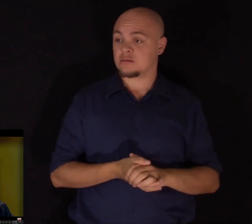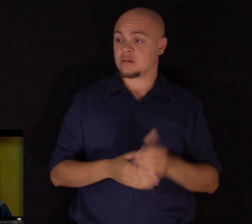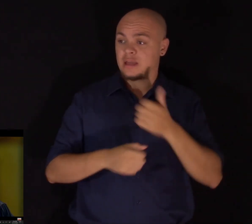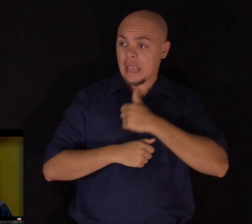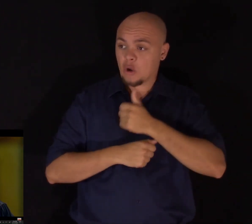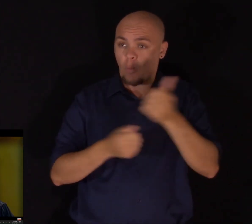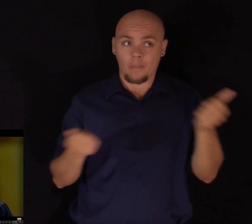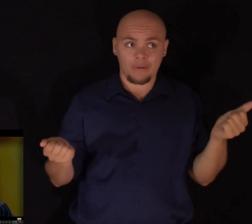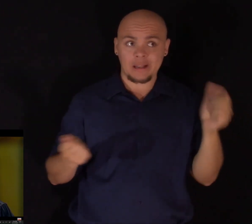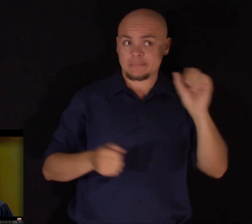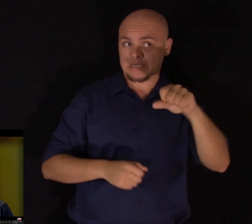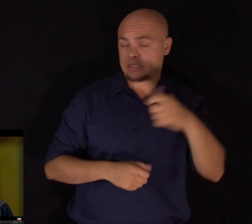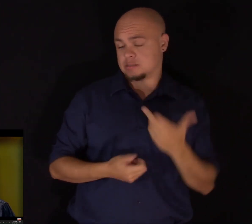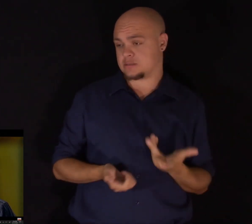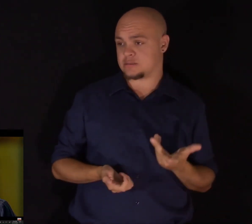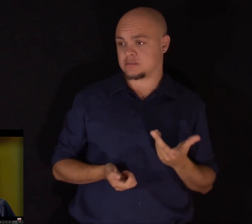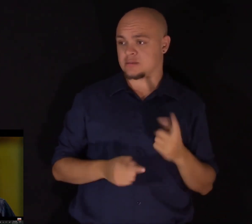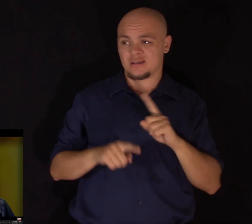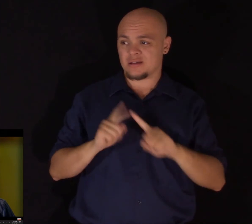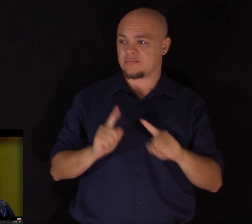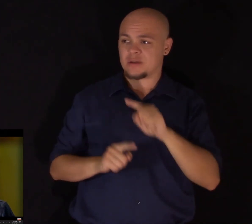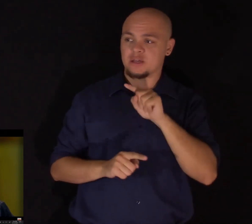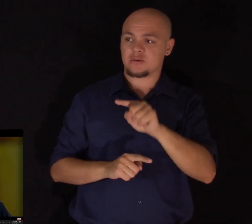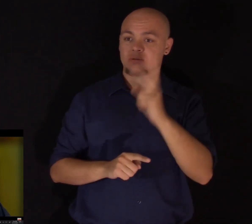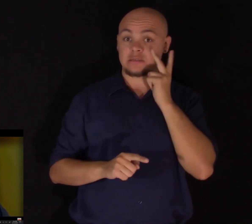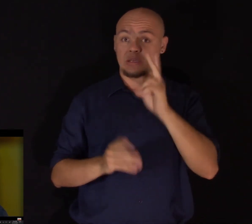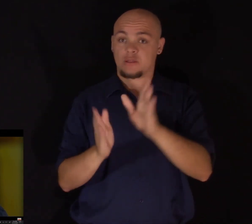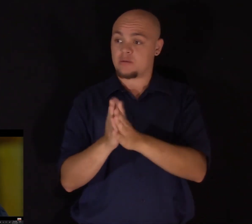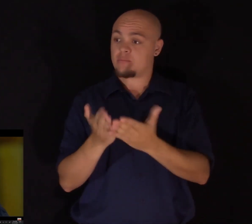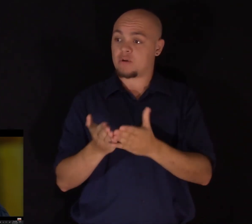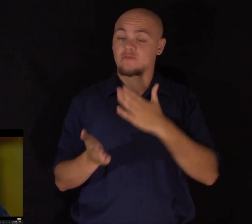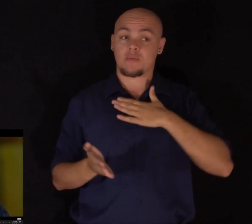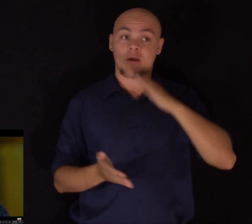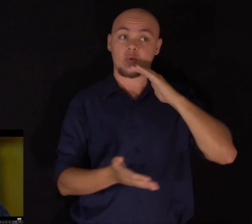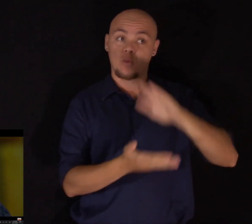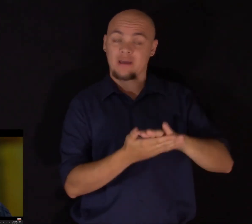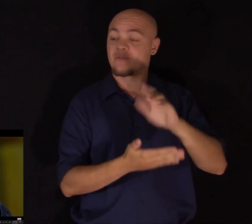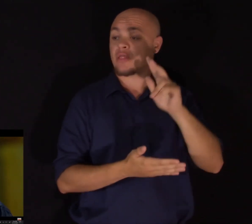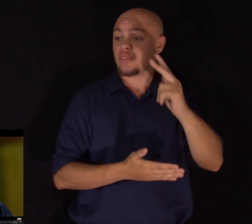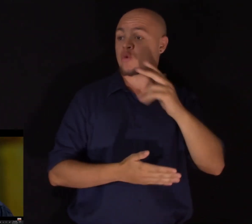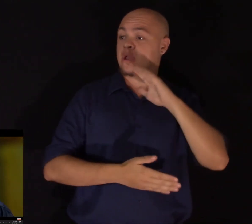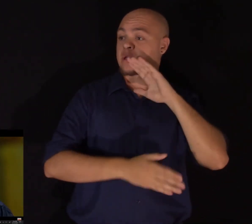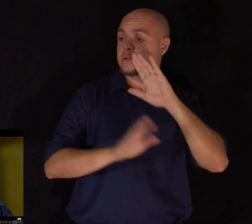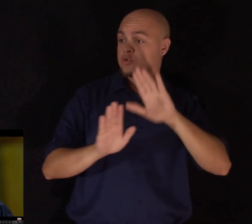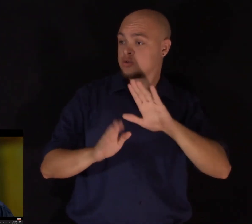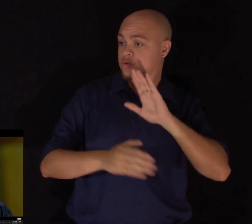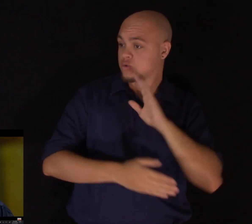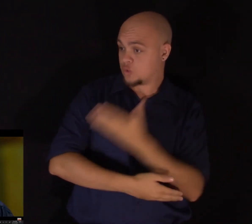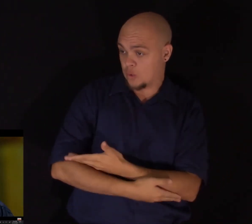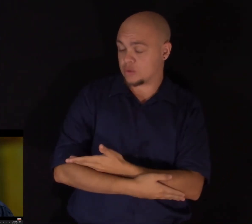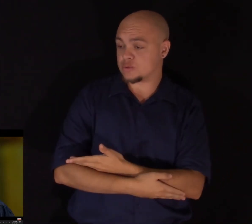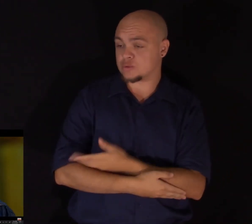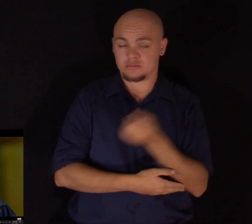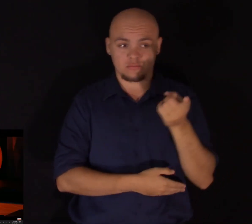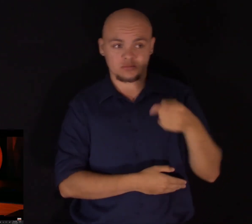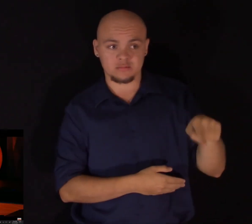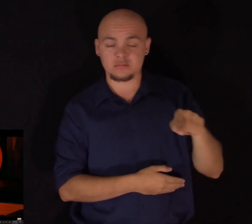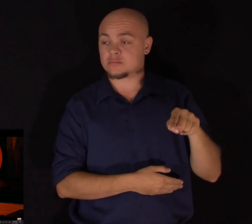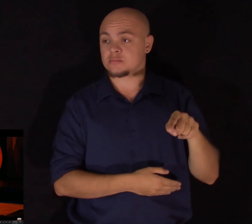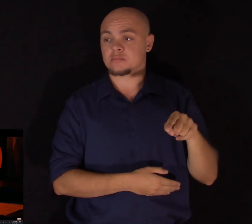vulnerable. But you see those books you just signed for my wife and my 3 daughters? I said,